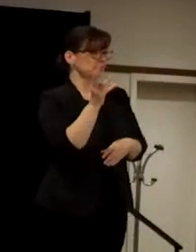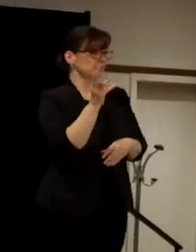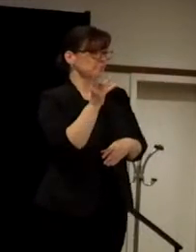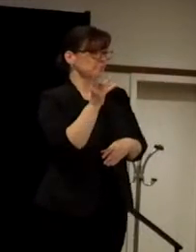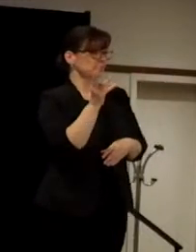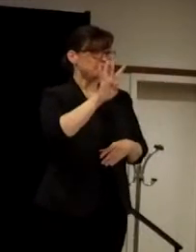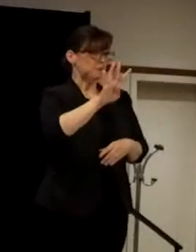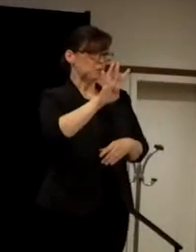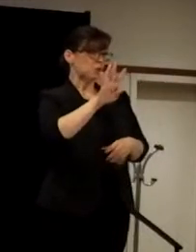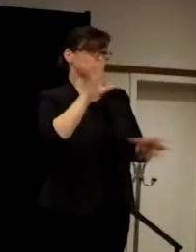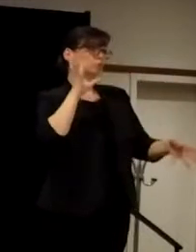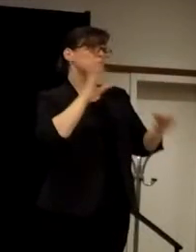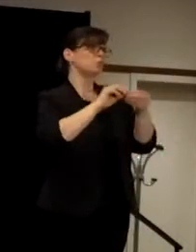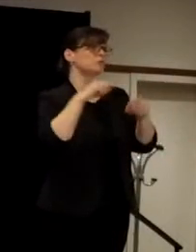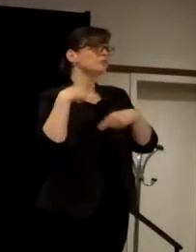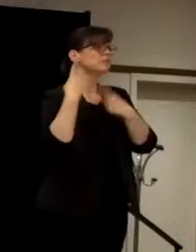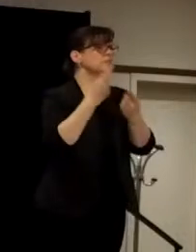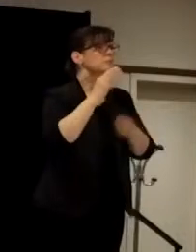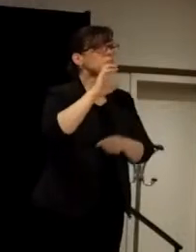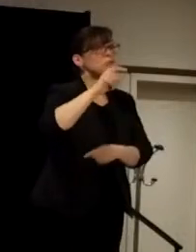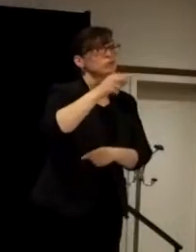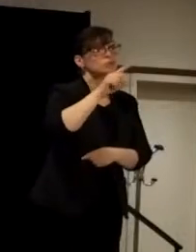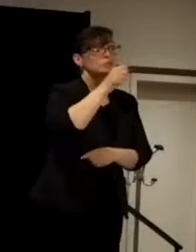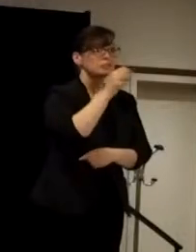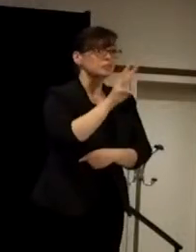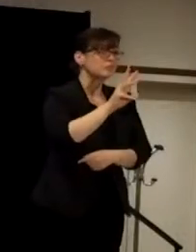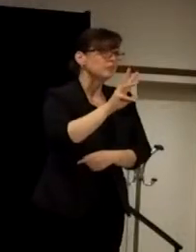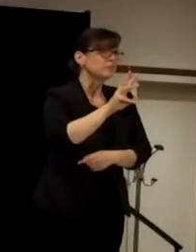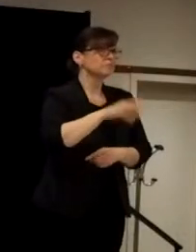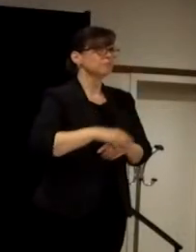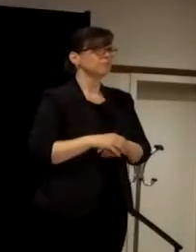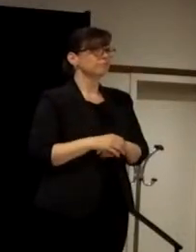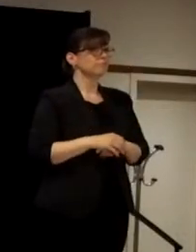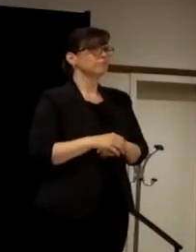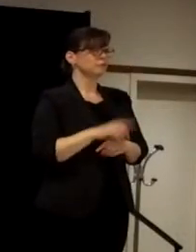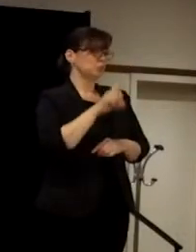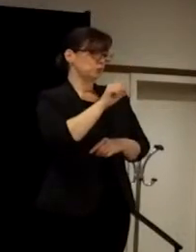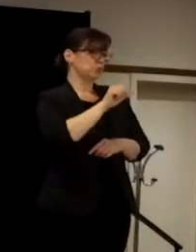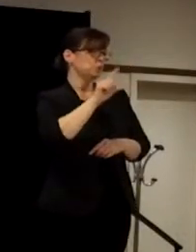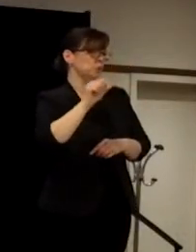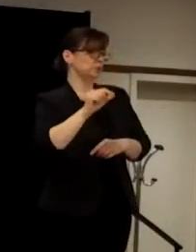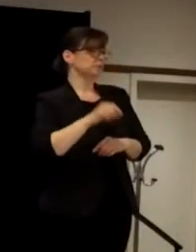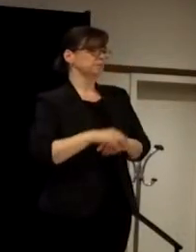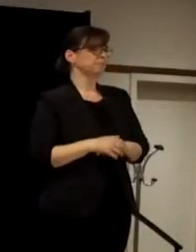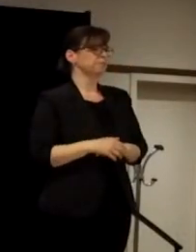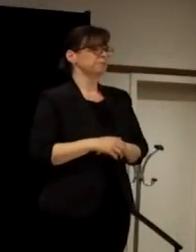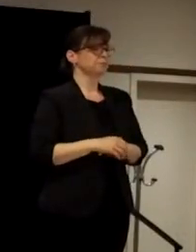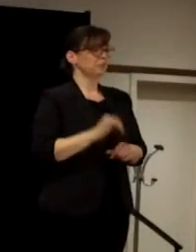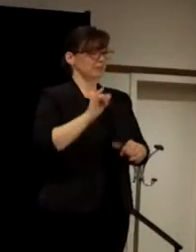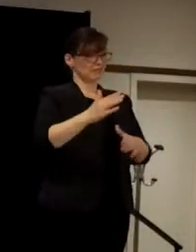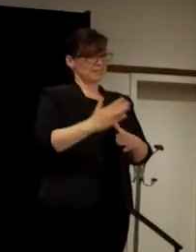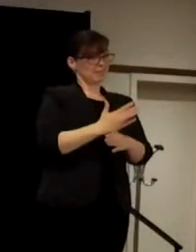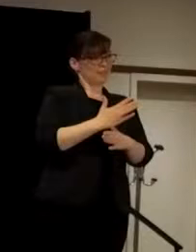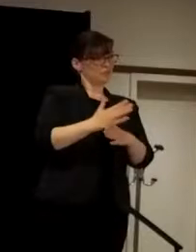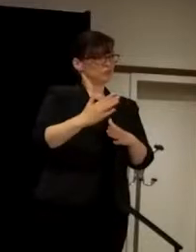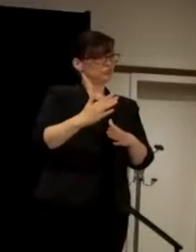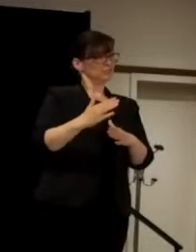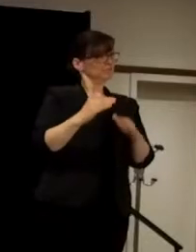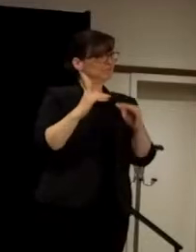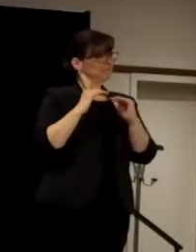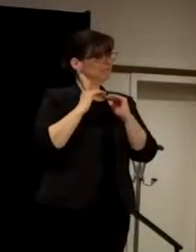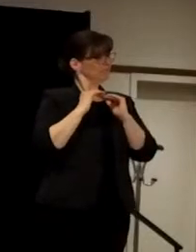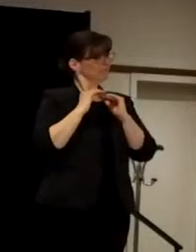pandemic since last March 16th. Our 7-day rolling average is stabilizing